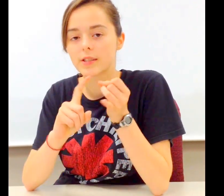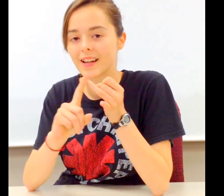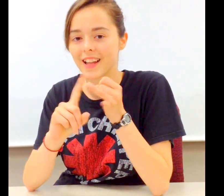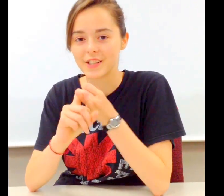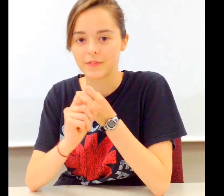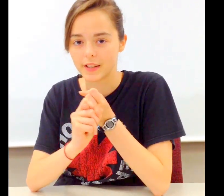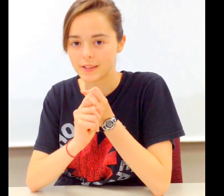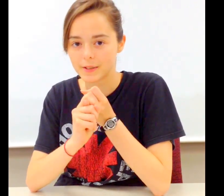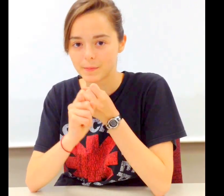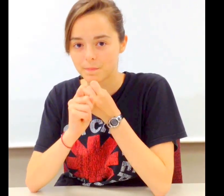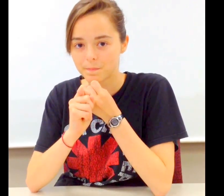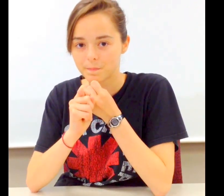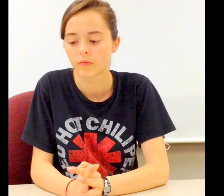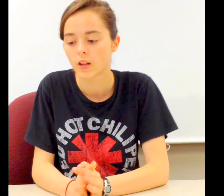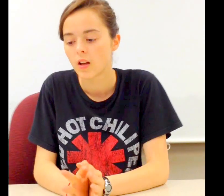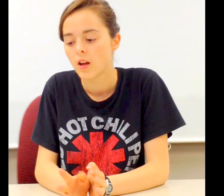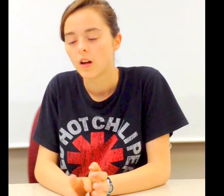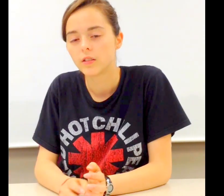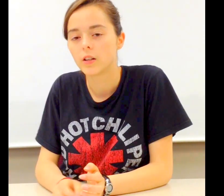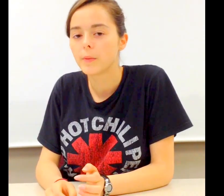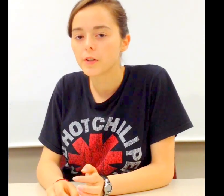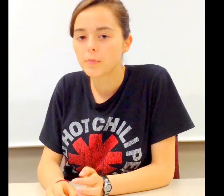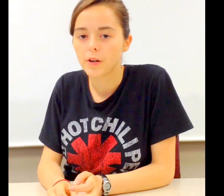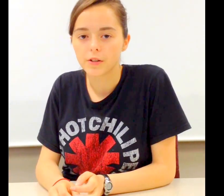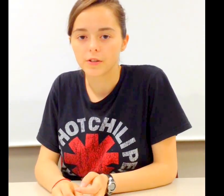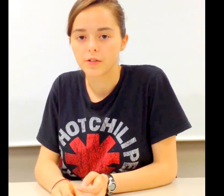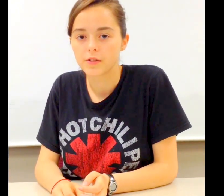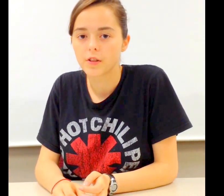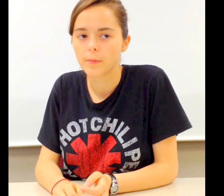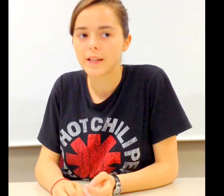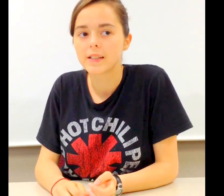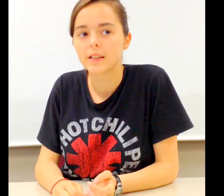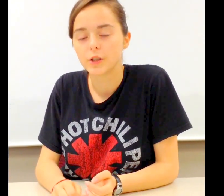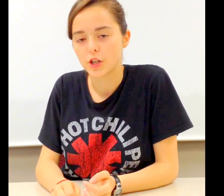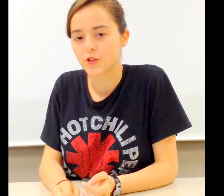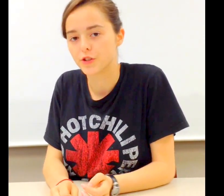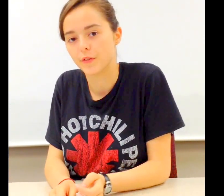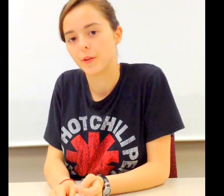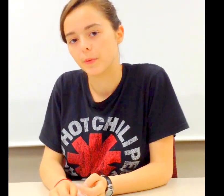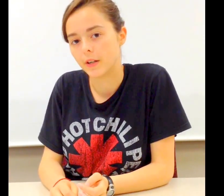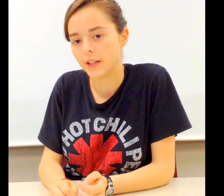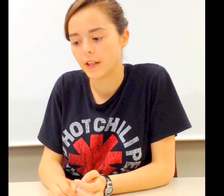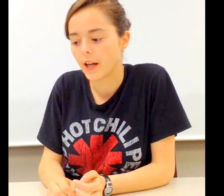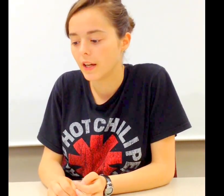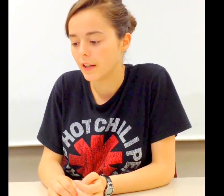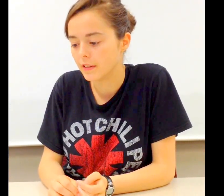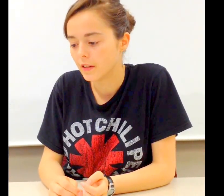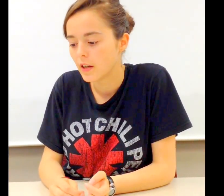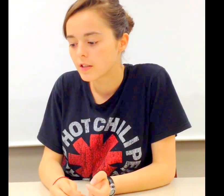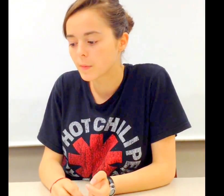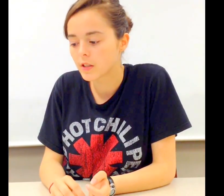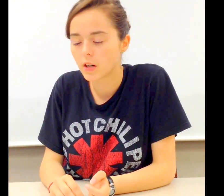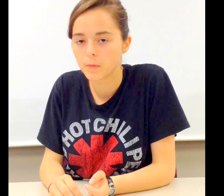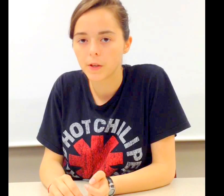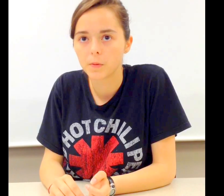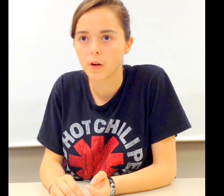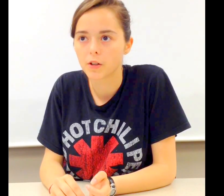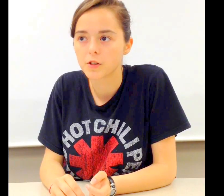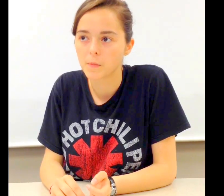and classifiers. Non-manual markers are basically gestures of the body, and some of the non-manual markers might